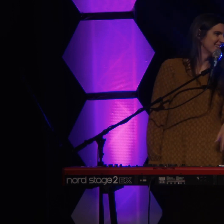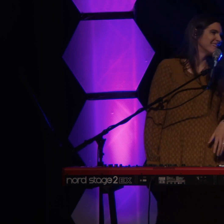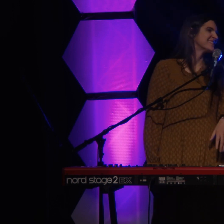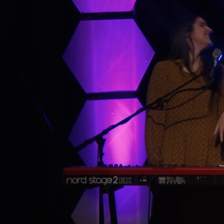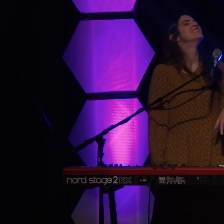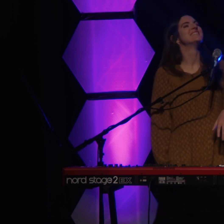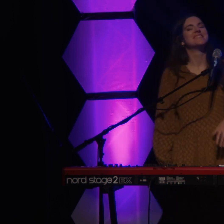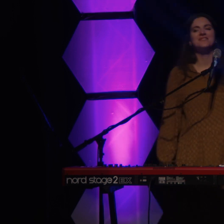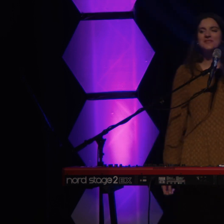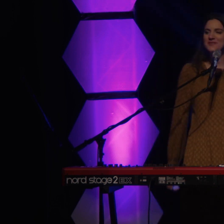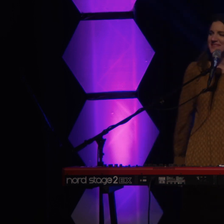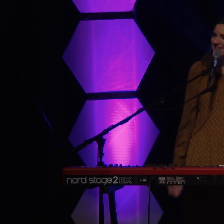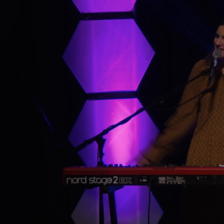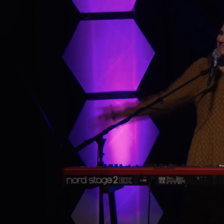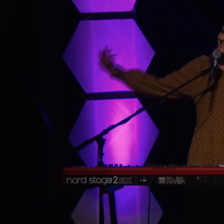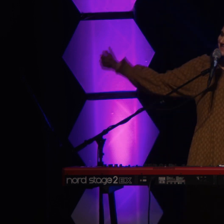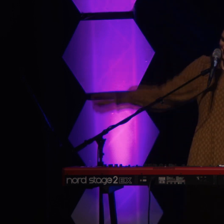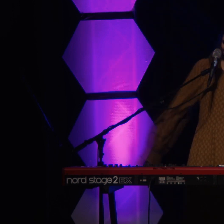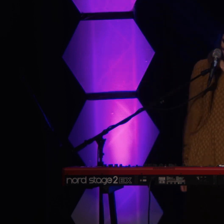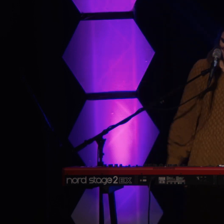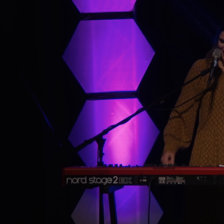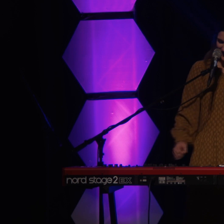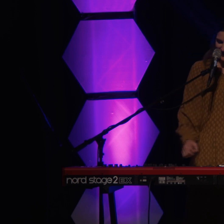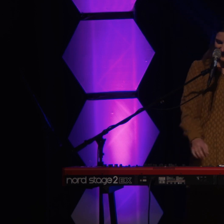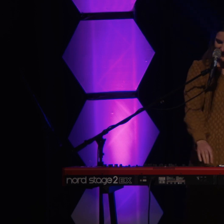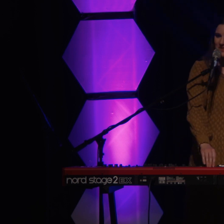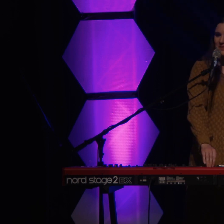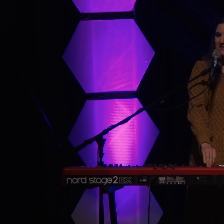weird. Will you stand?